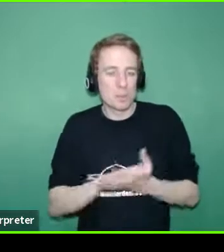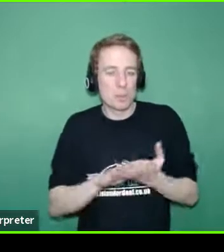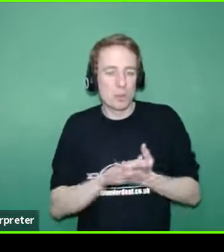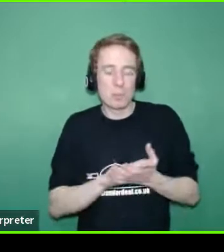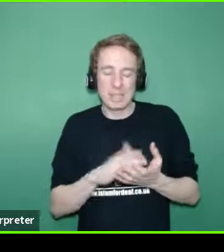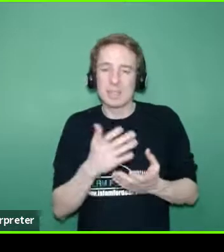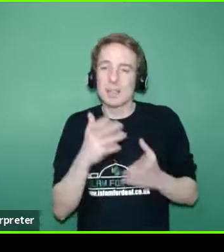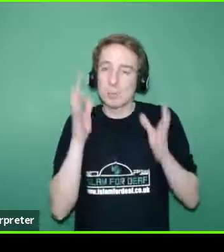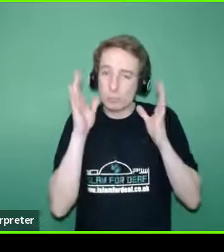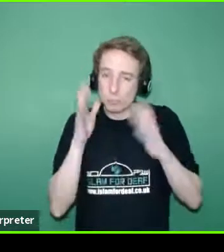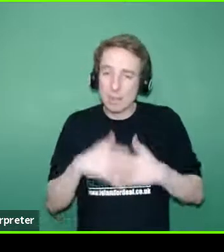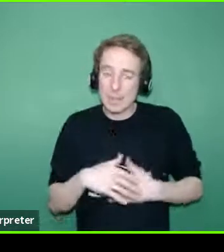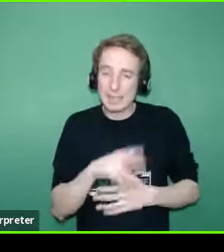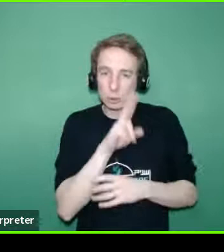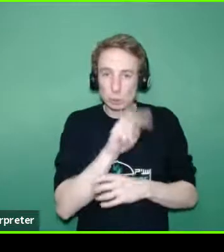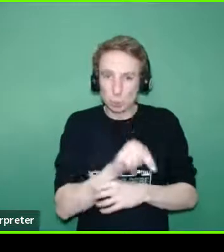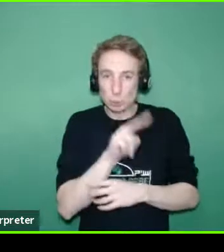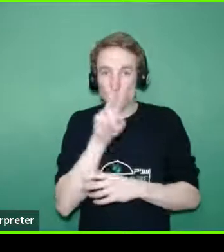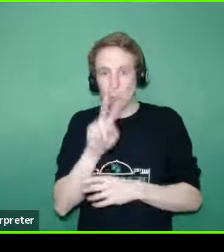time.